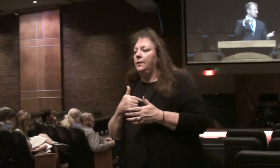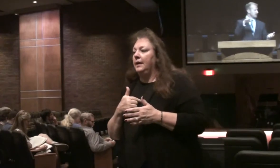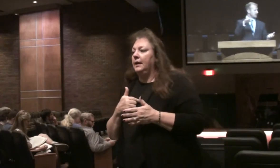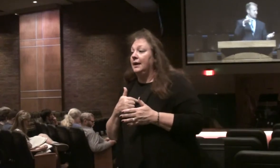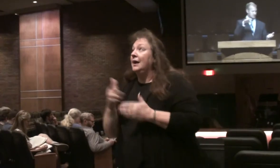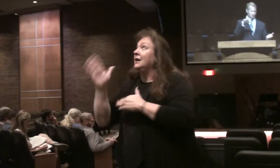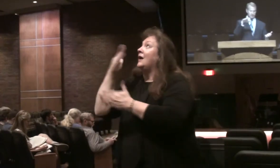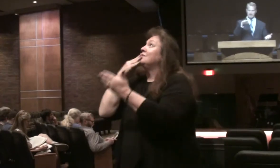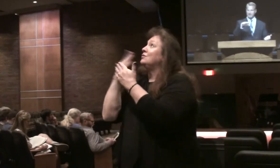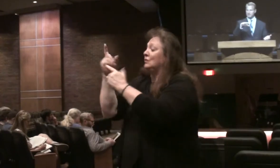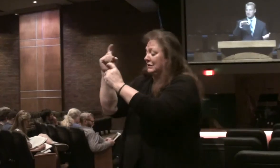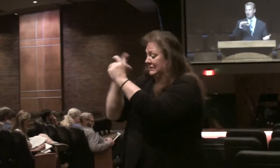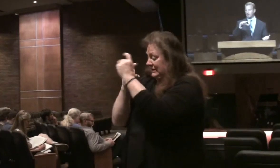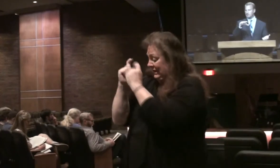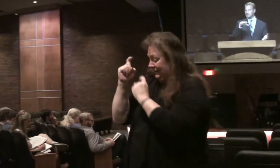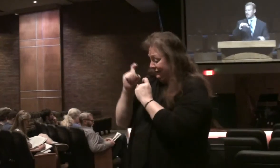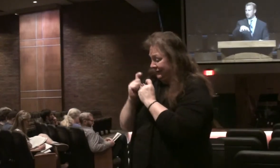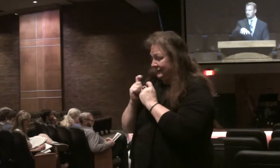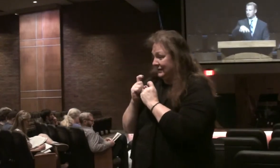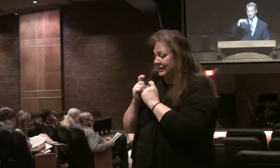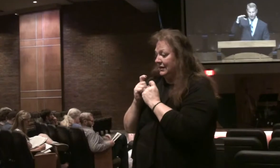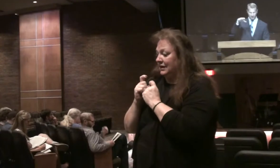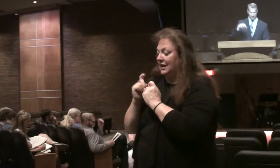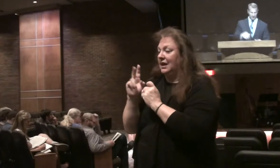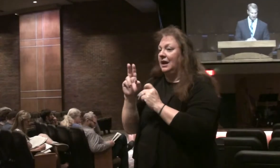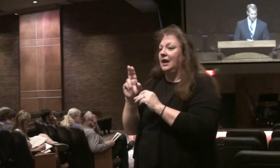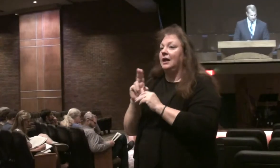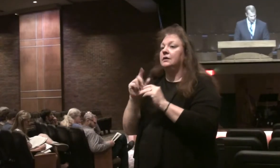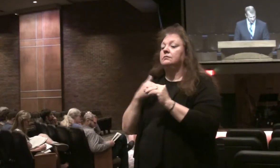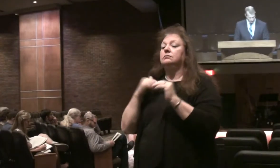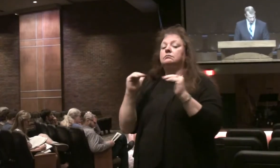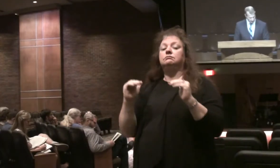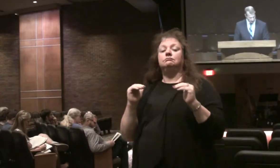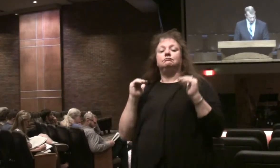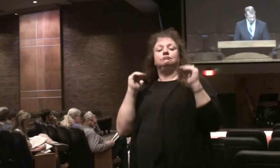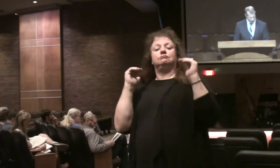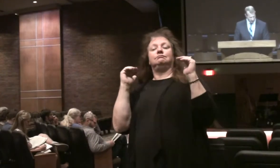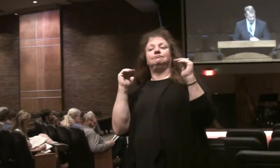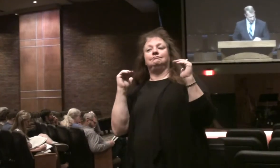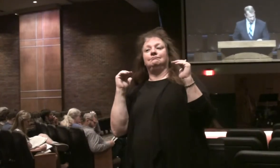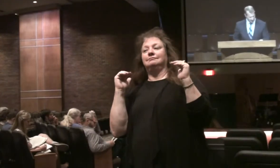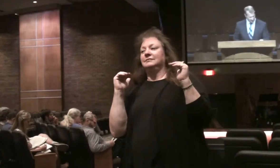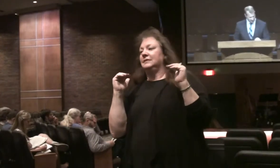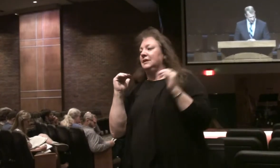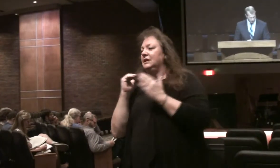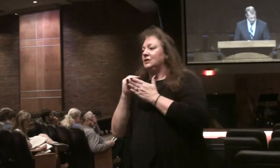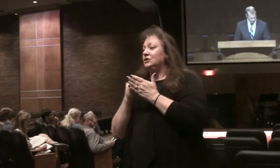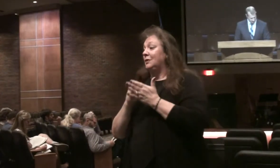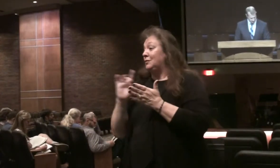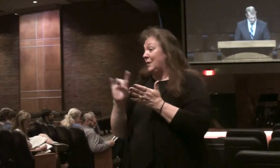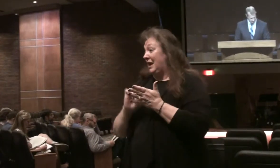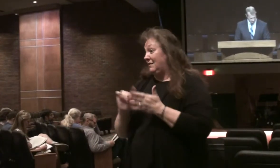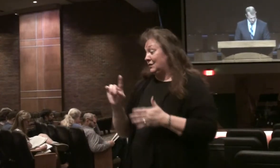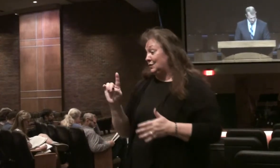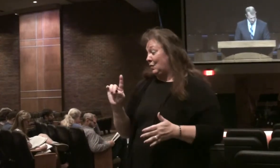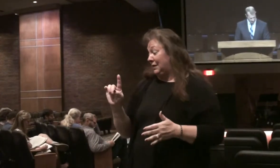God's good gifts, including gifts and knowledge, and use them to elevate ourselves. And that's what the Corinthians were doing. Chapter 8, verse 1,